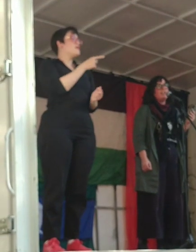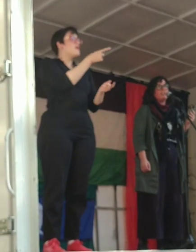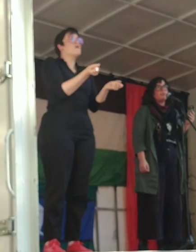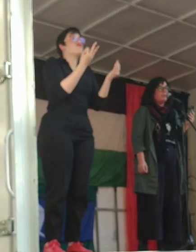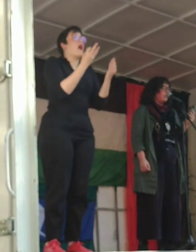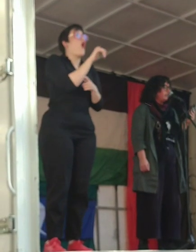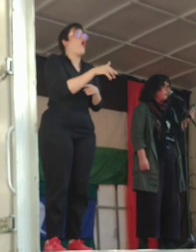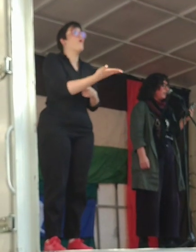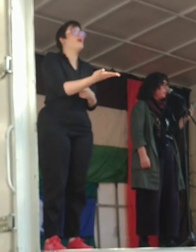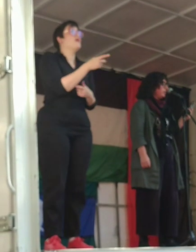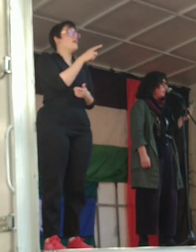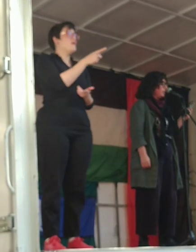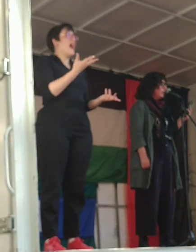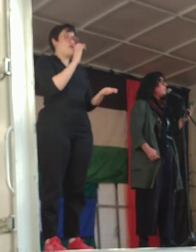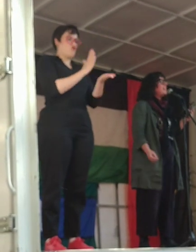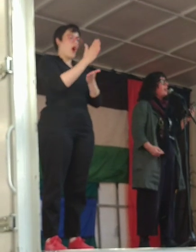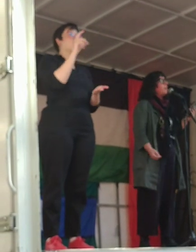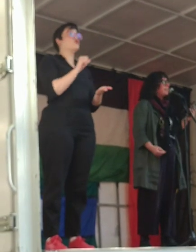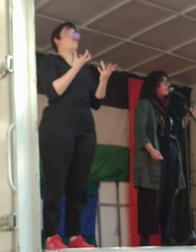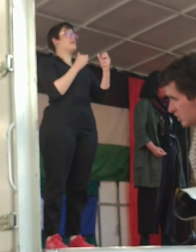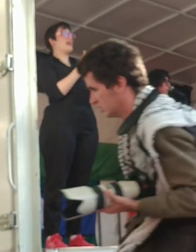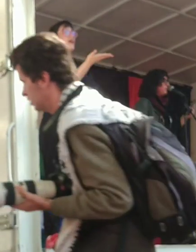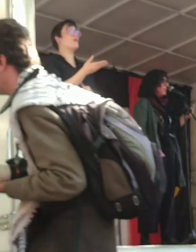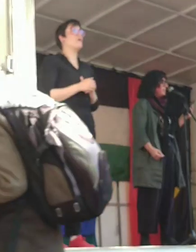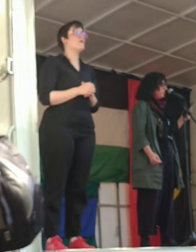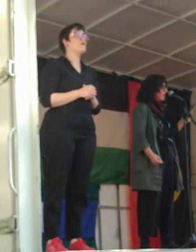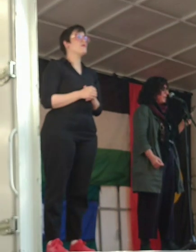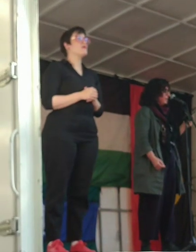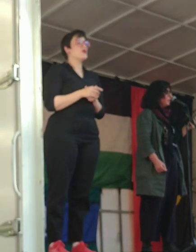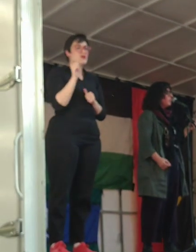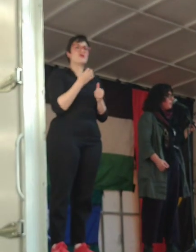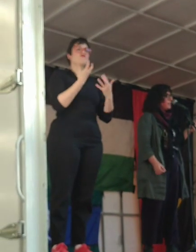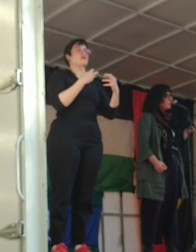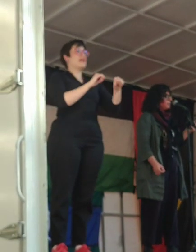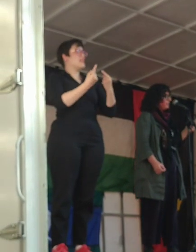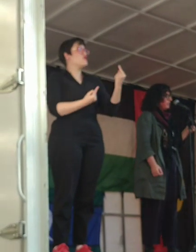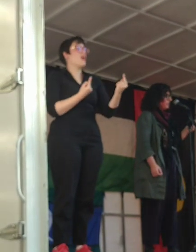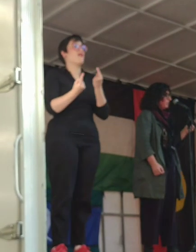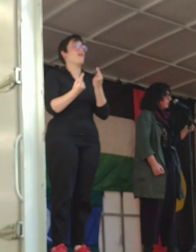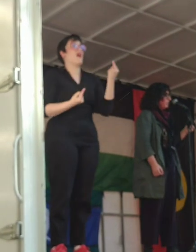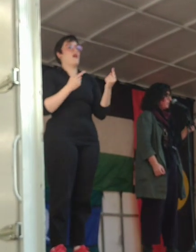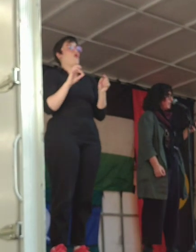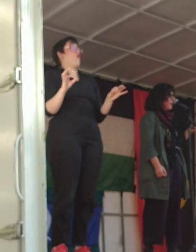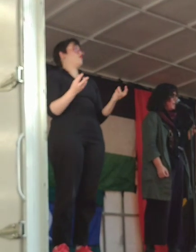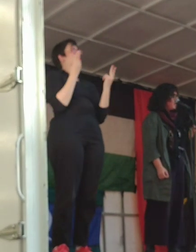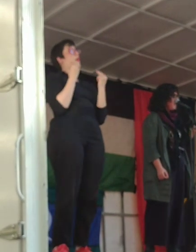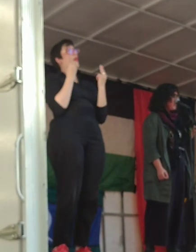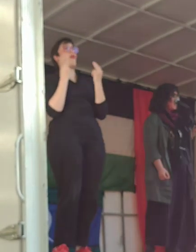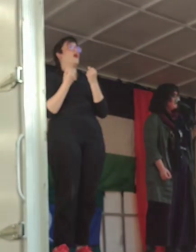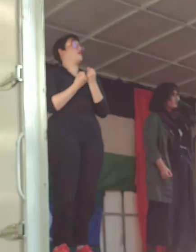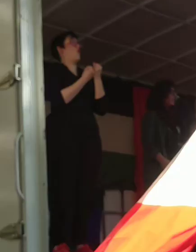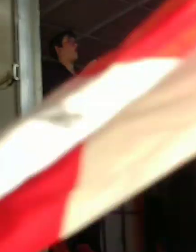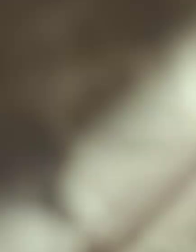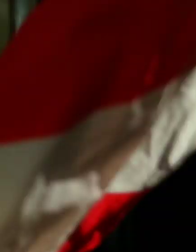They have a right to international protection from us all. We are obligated to protect each other, to not be complicit in the destruction of